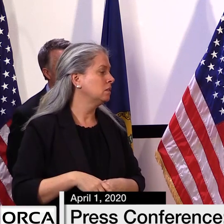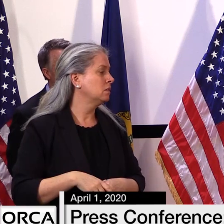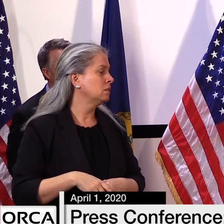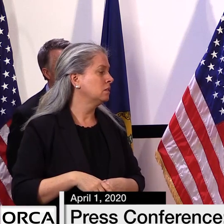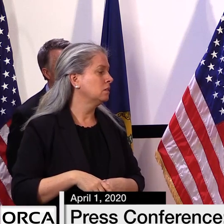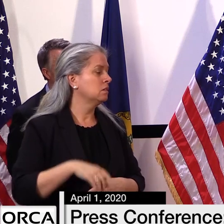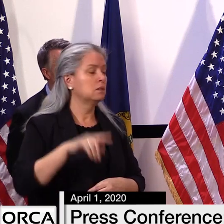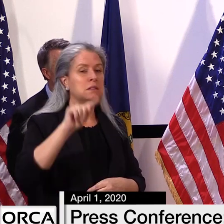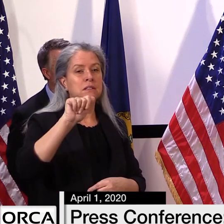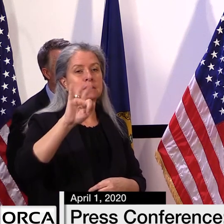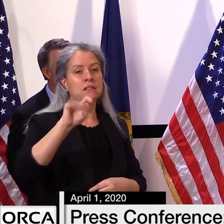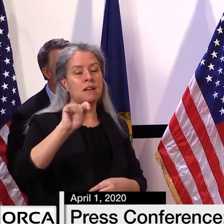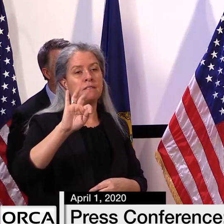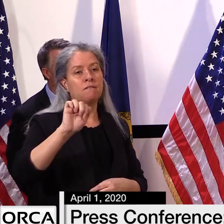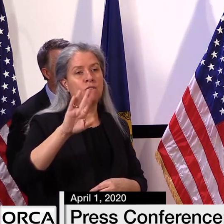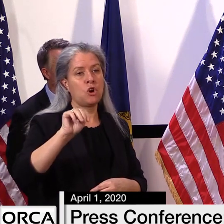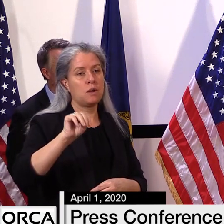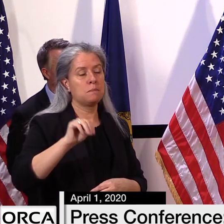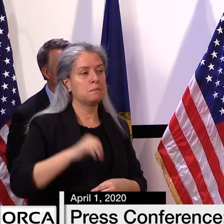Taft Farm,